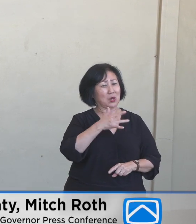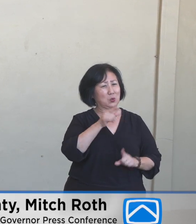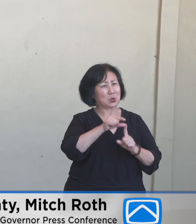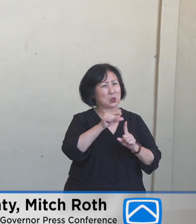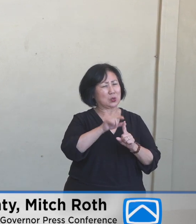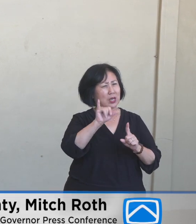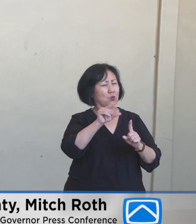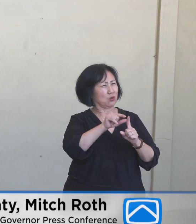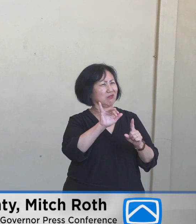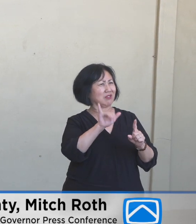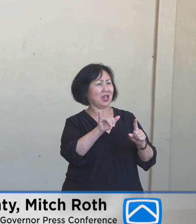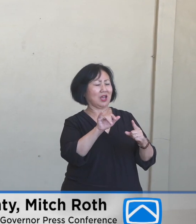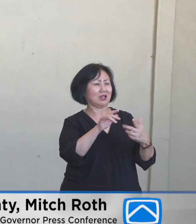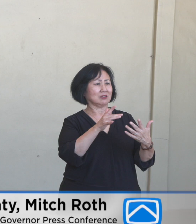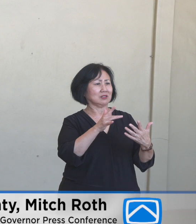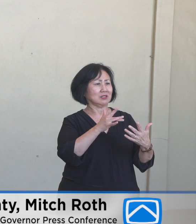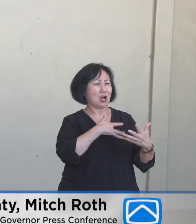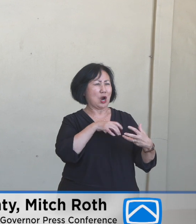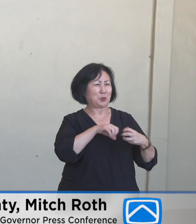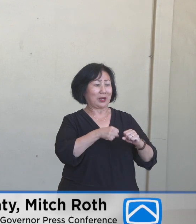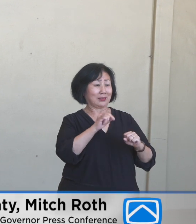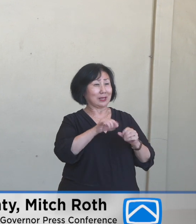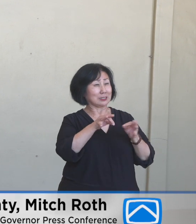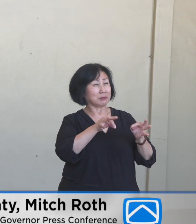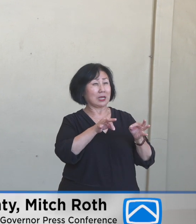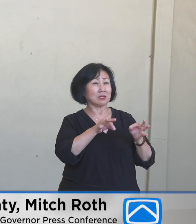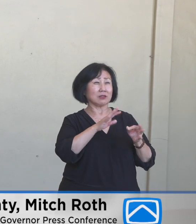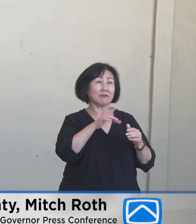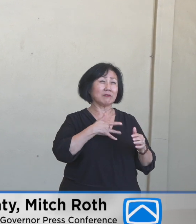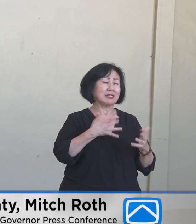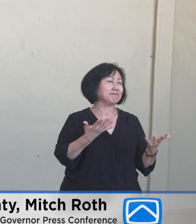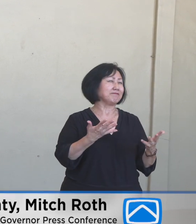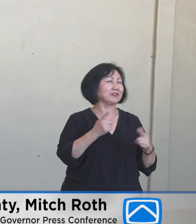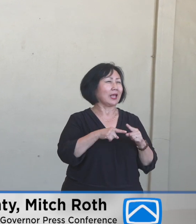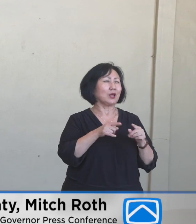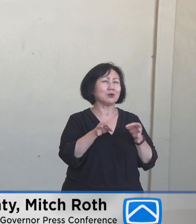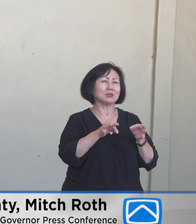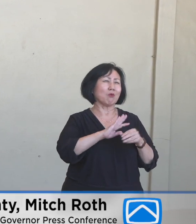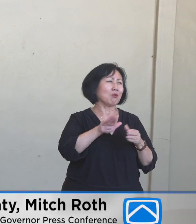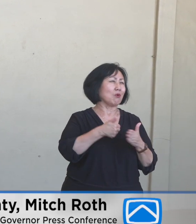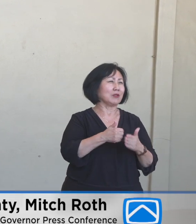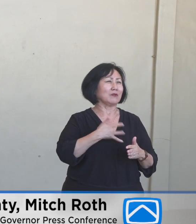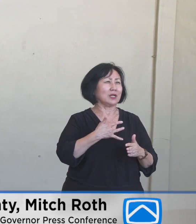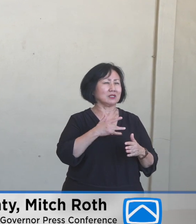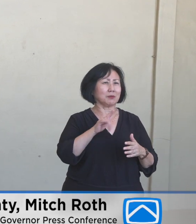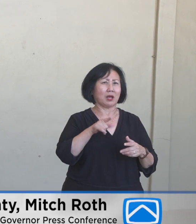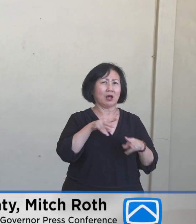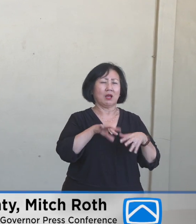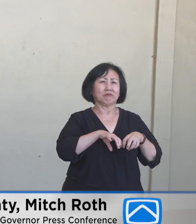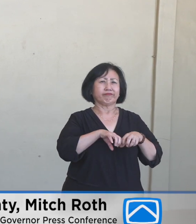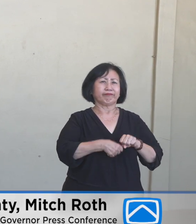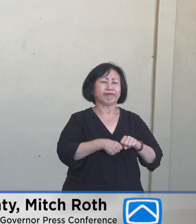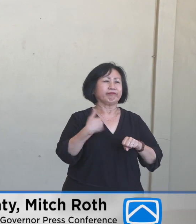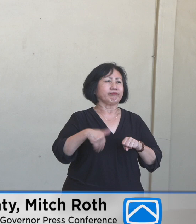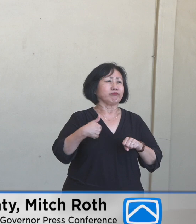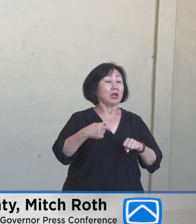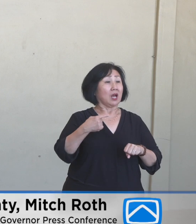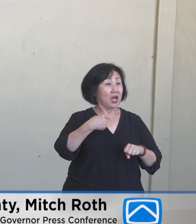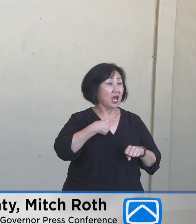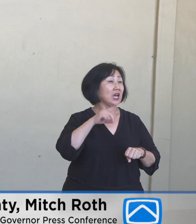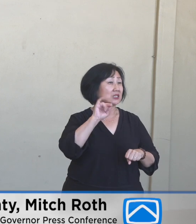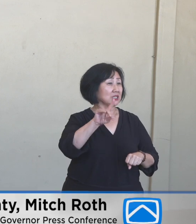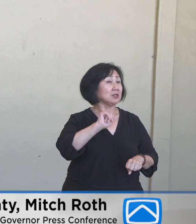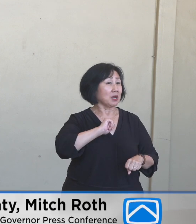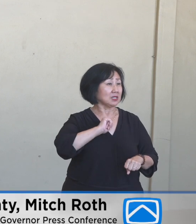that's a word that doesn't even cover the feelings felt out there. I had the